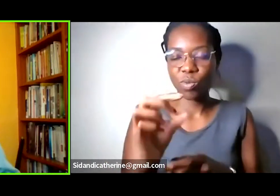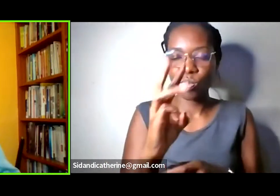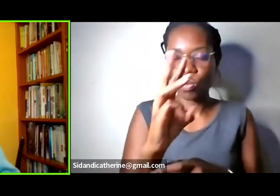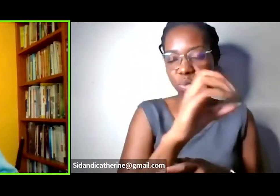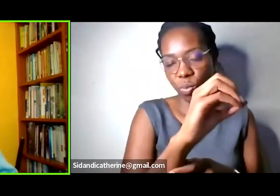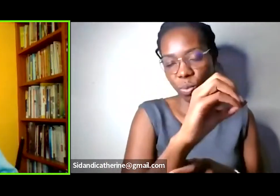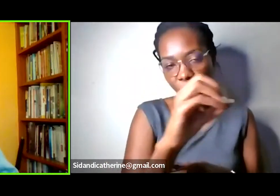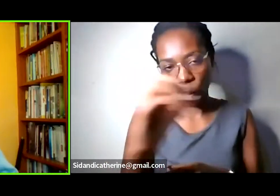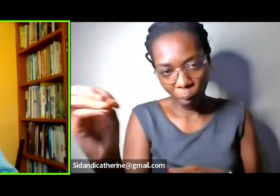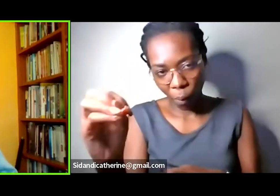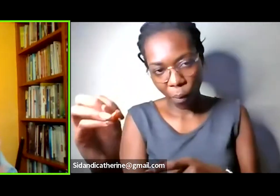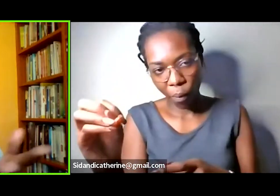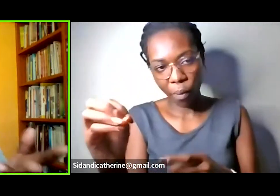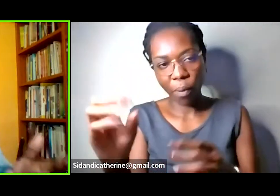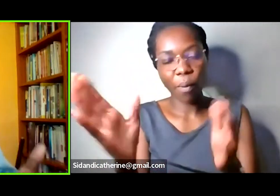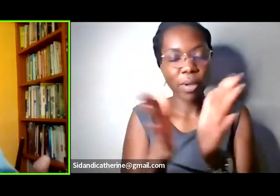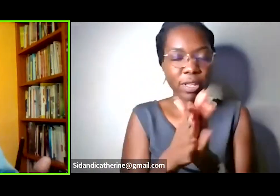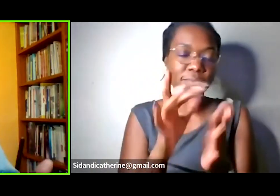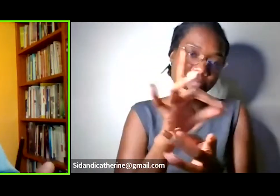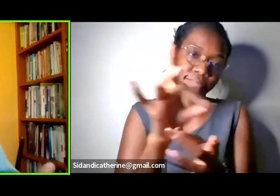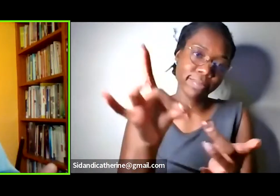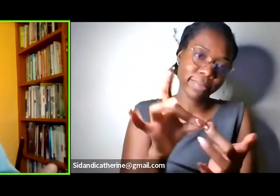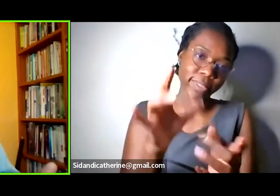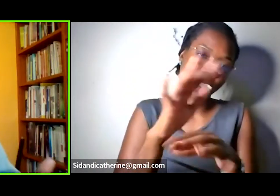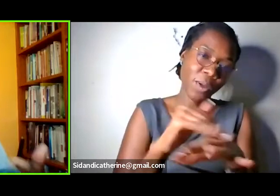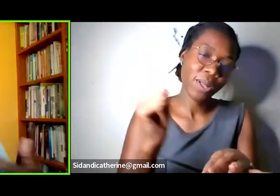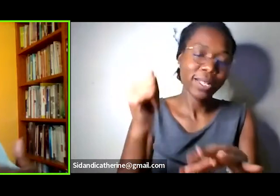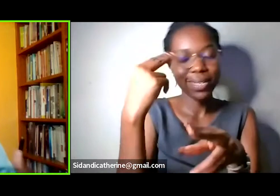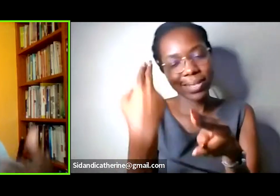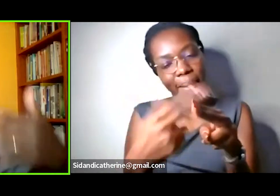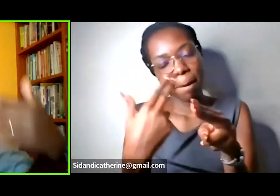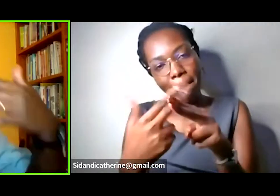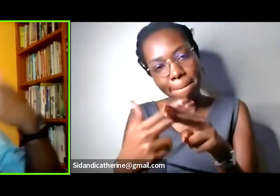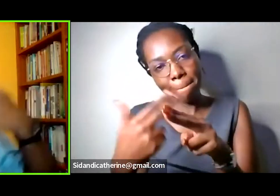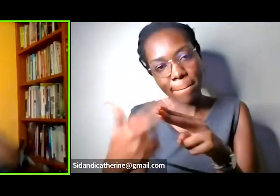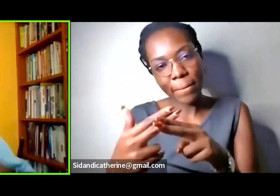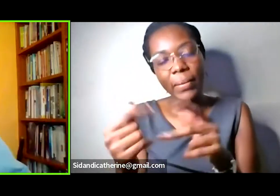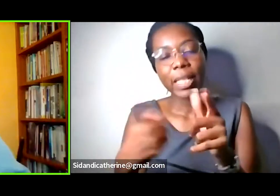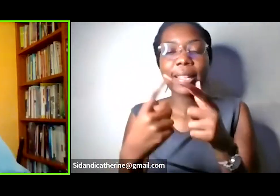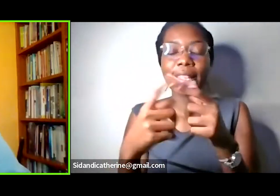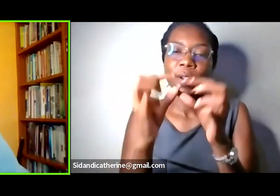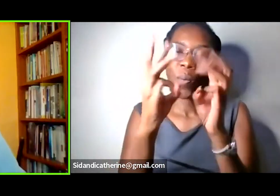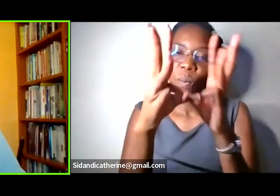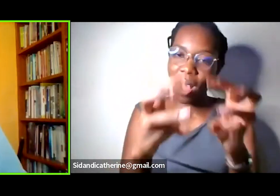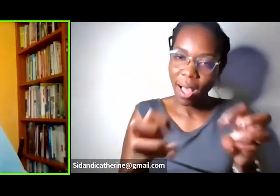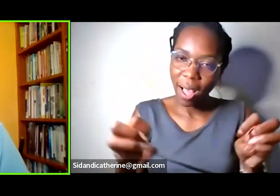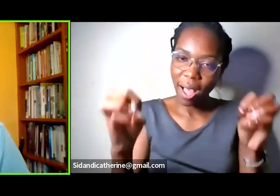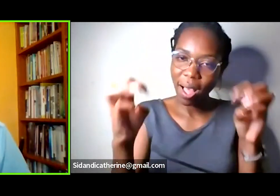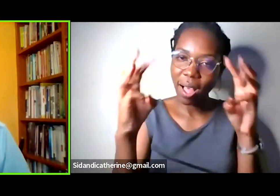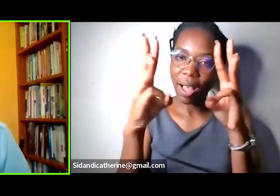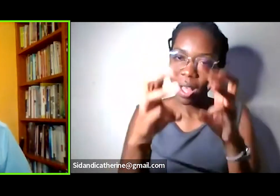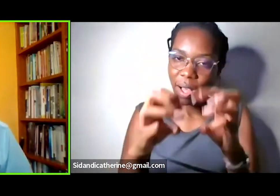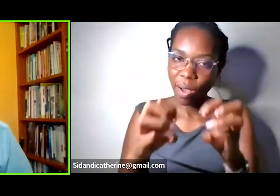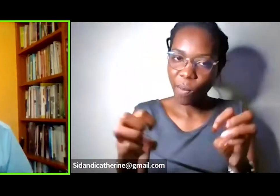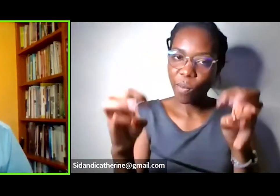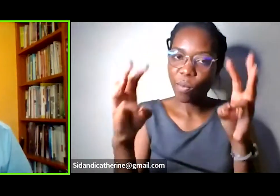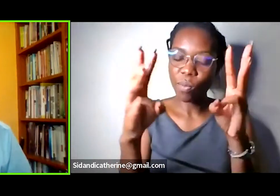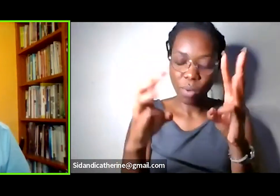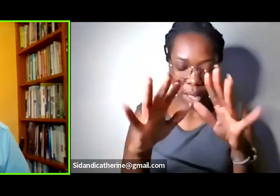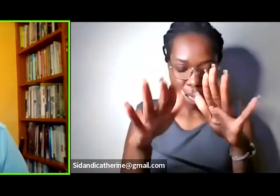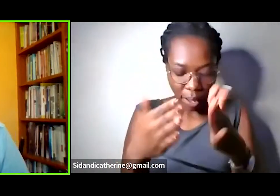component that can be able to help you. Today, there is AI that is integrated with the CRMs, but I would rather not go